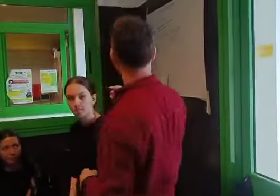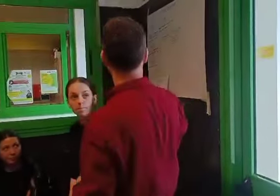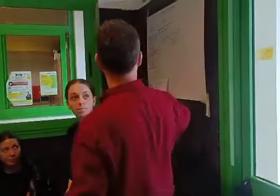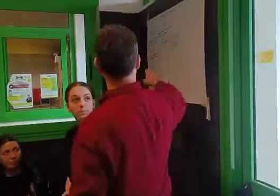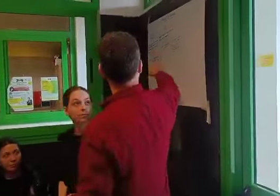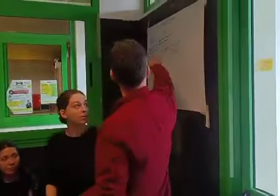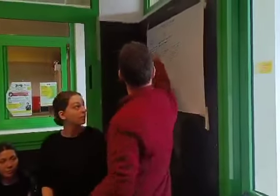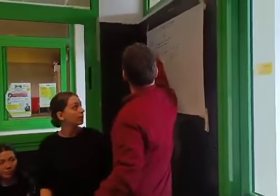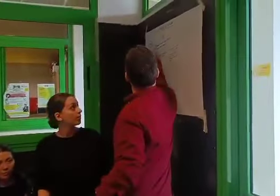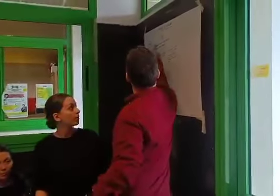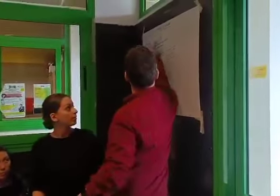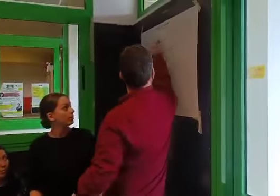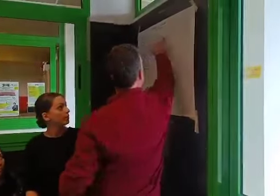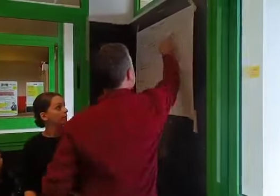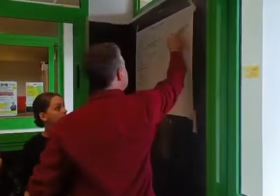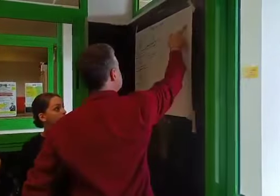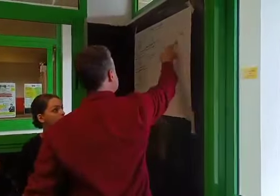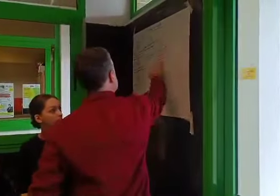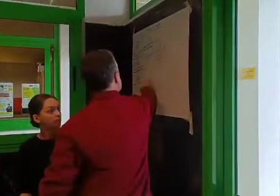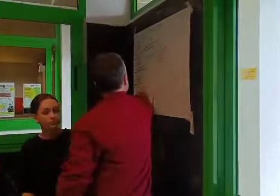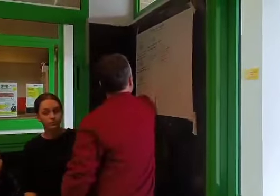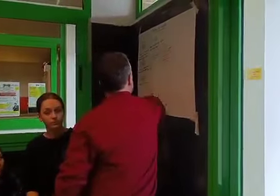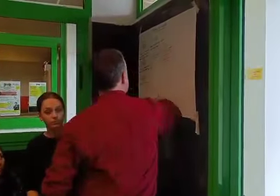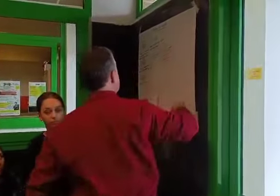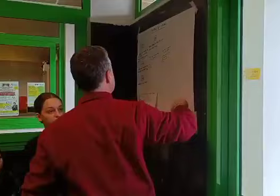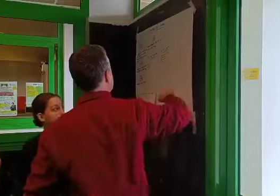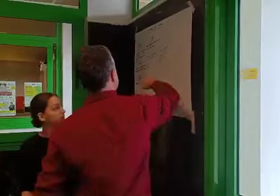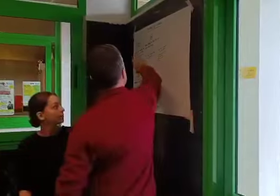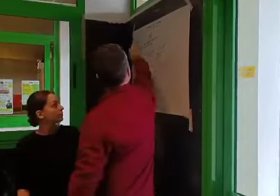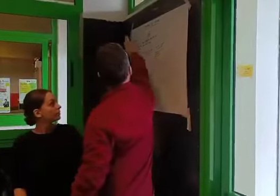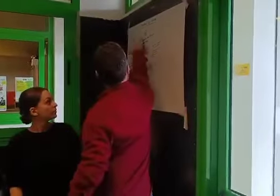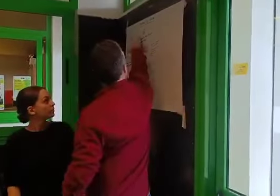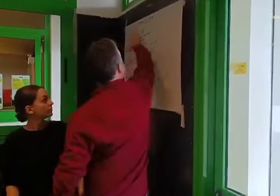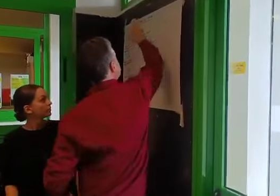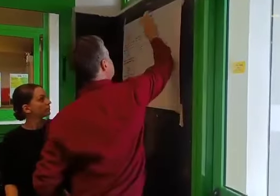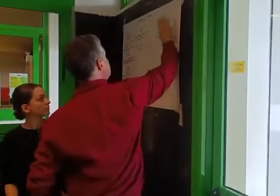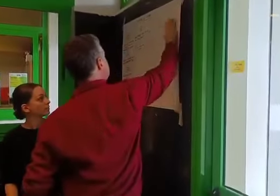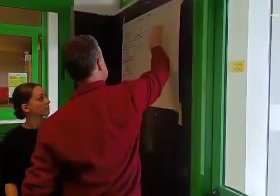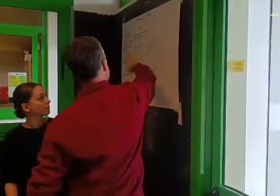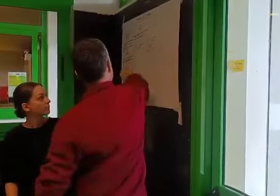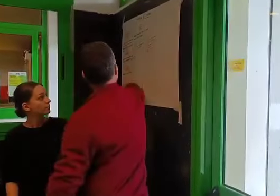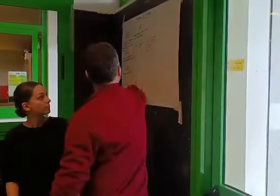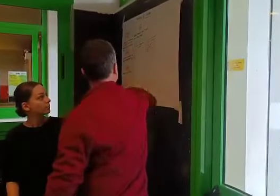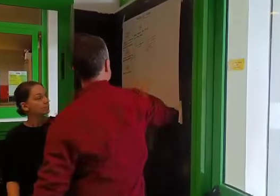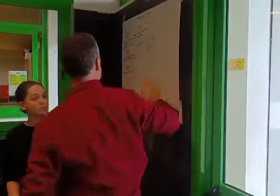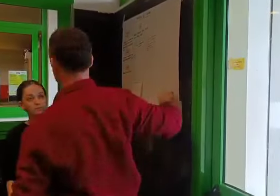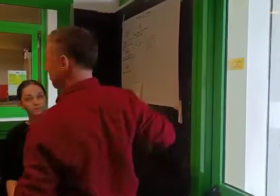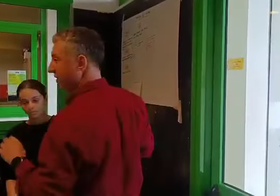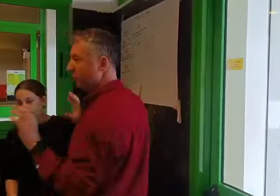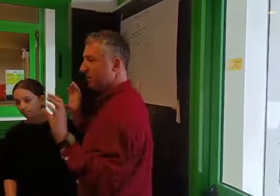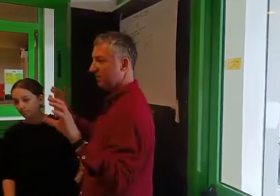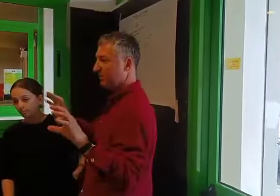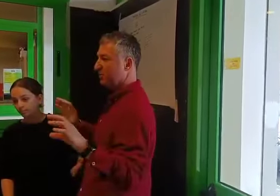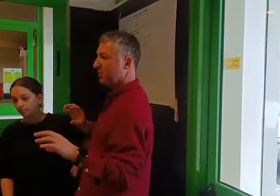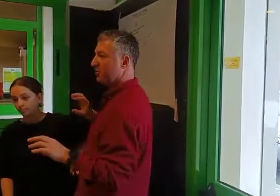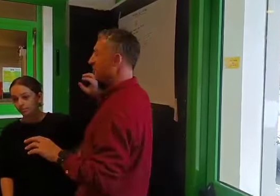letter. You make a Z like this, and here are the best points to see. When you look at the picture, you